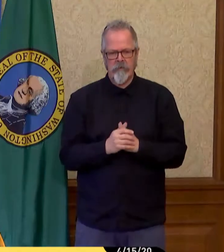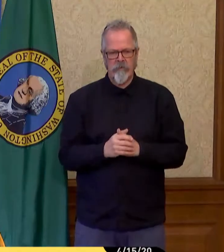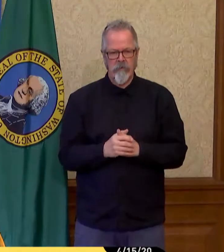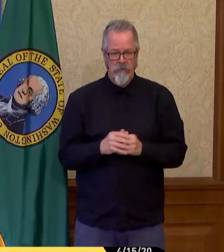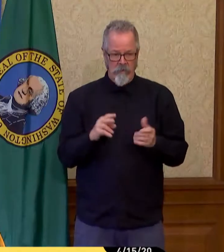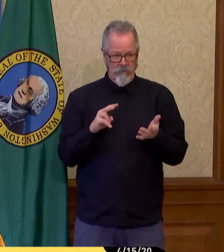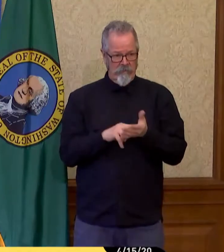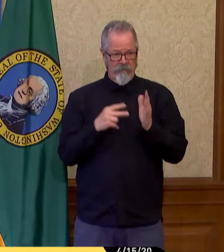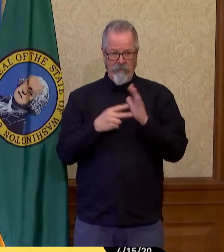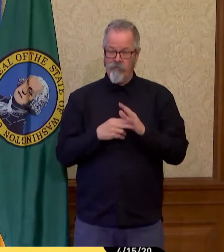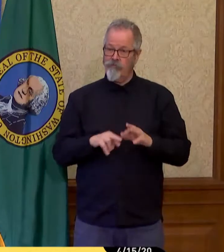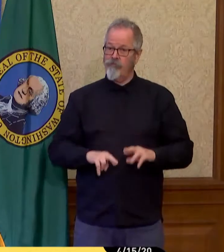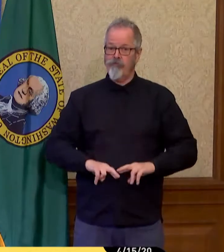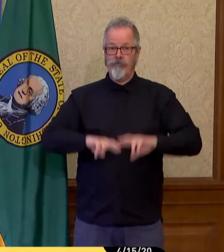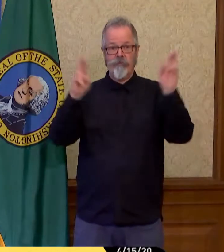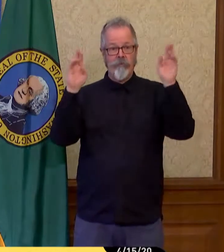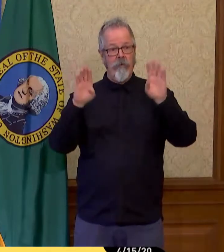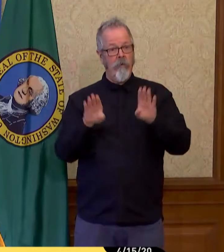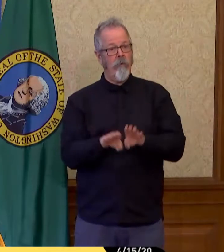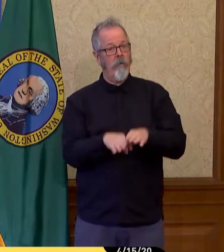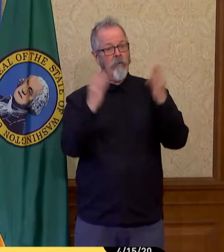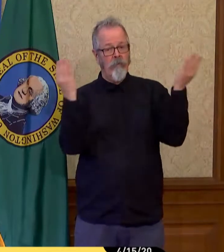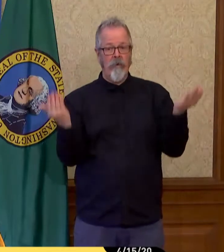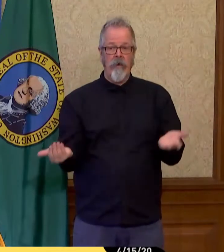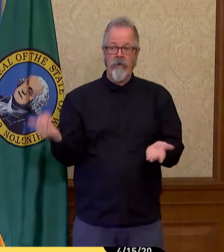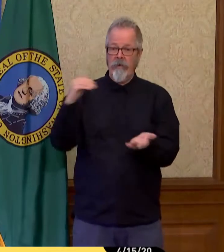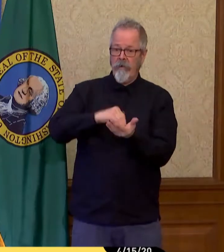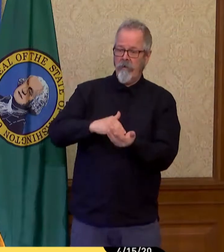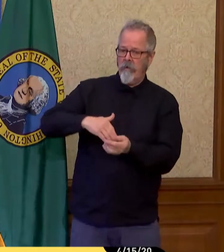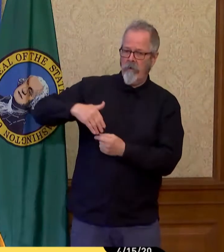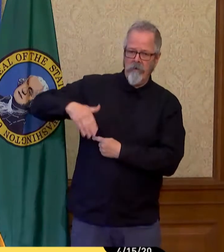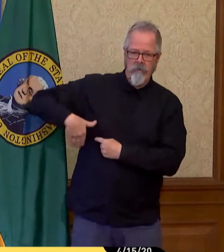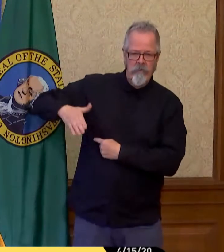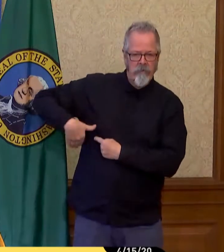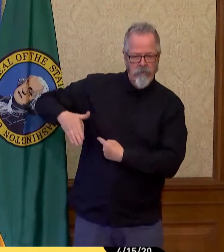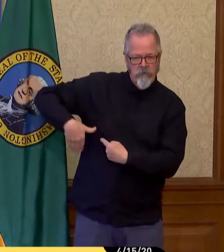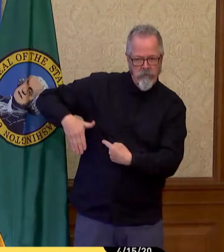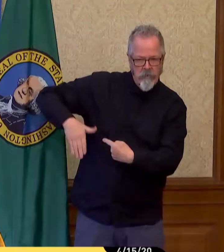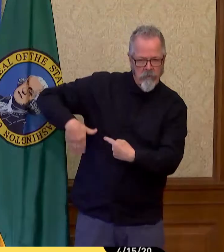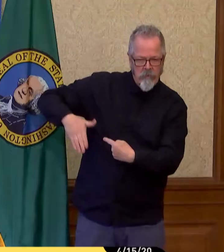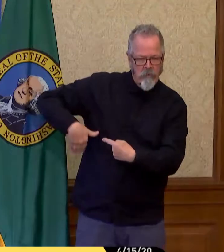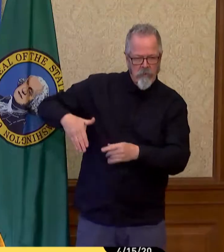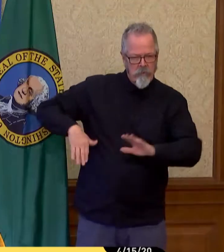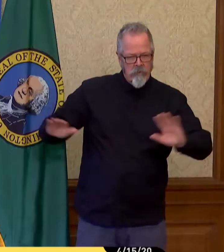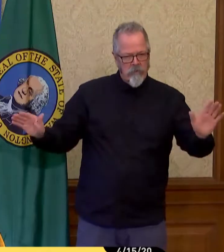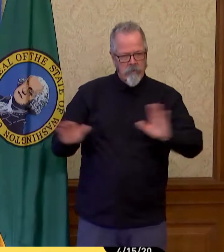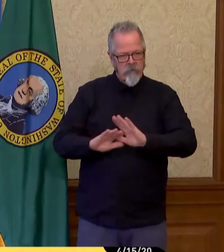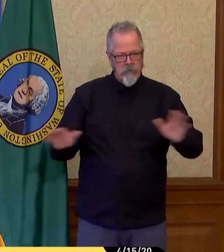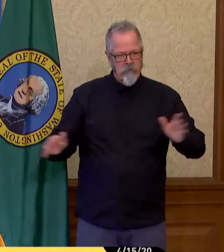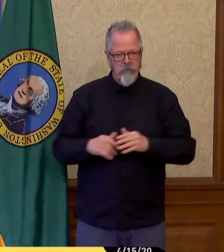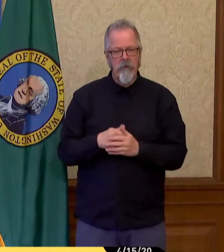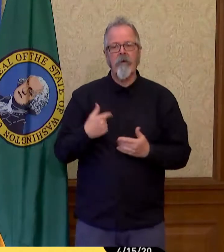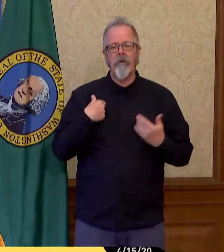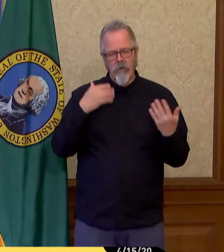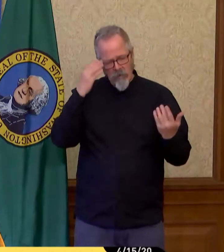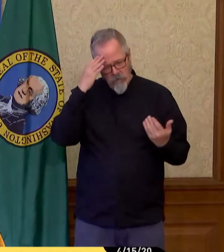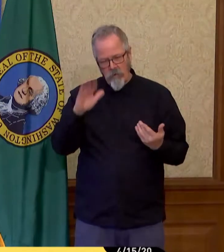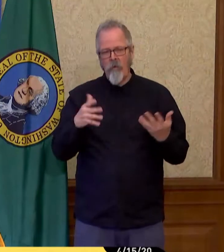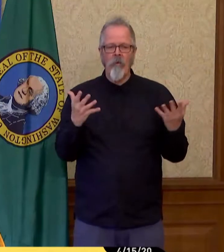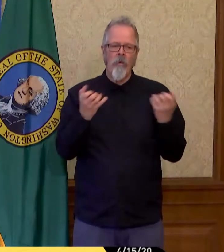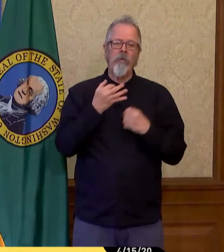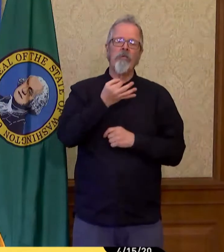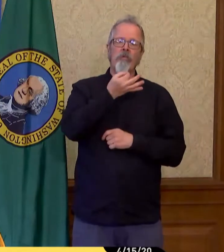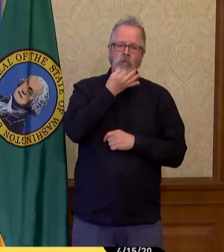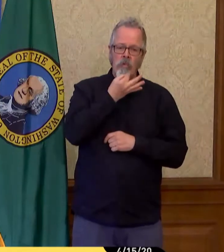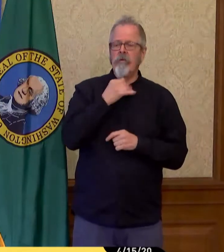want it to come as fast as possible. We know the order is in place at least through May 4th, and we know that